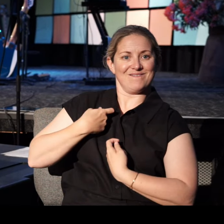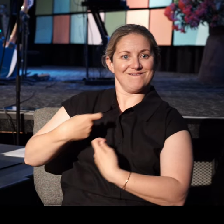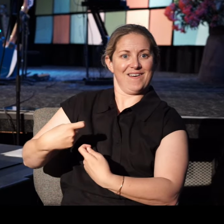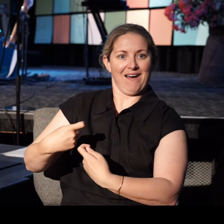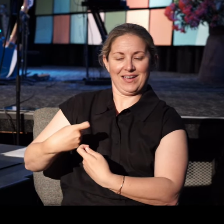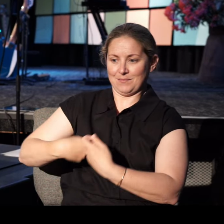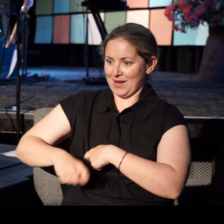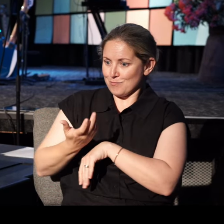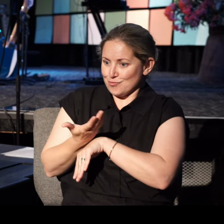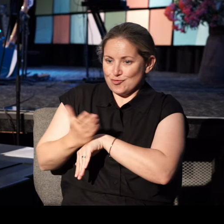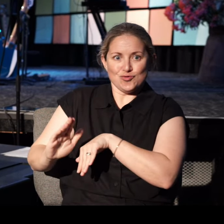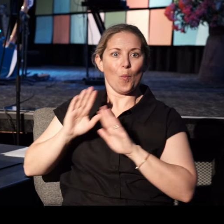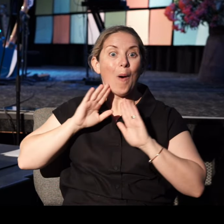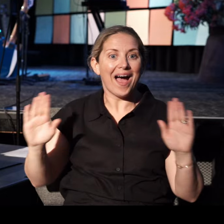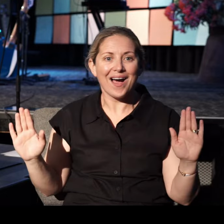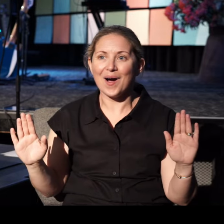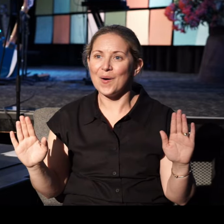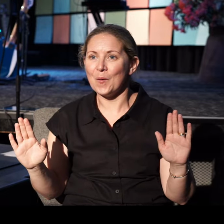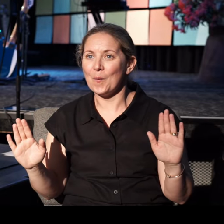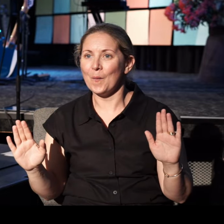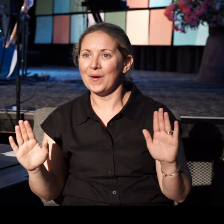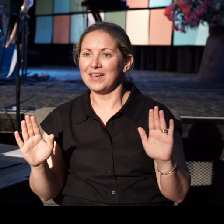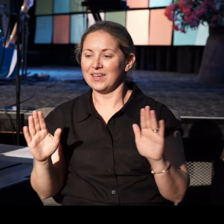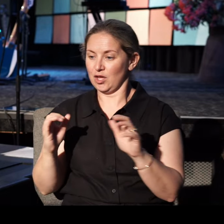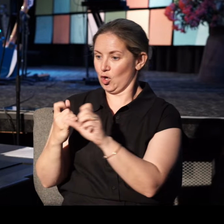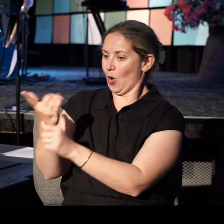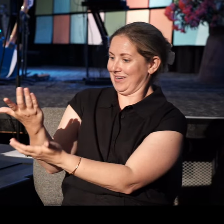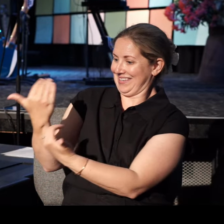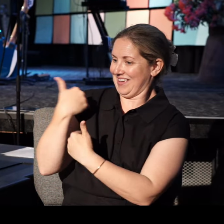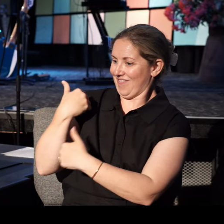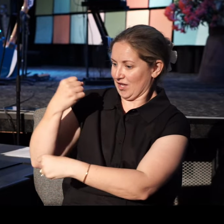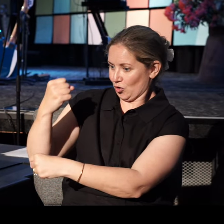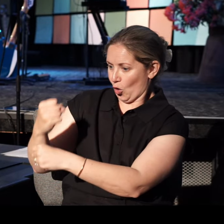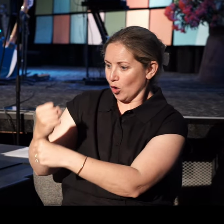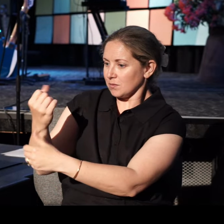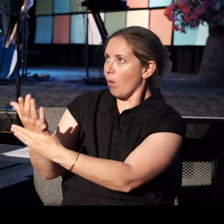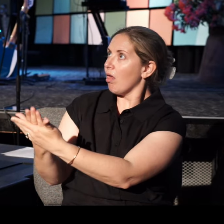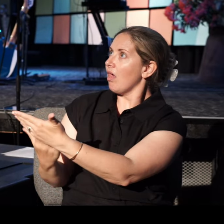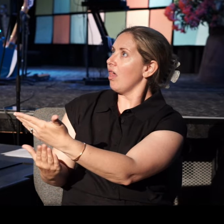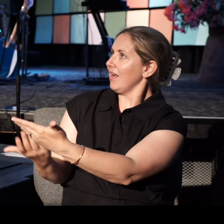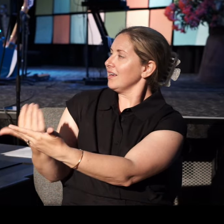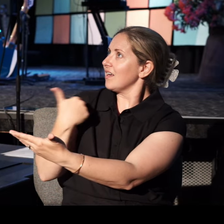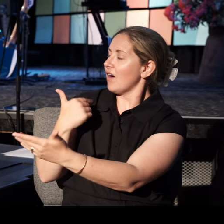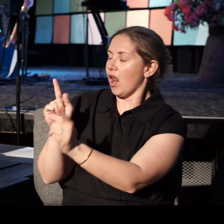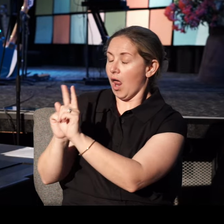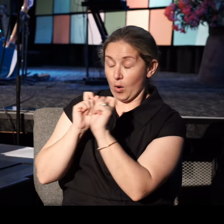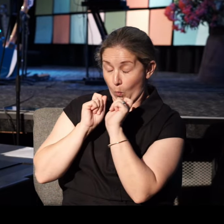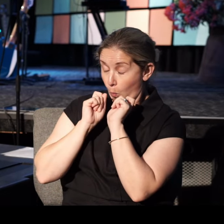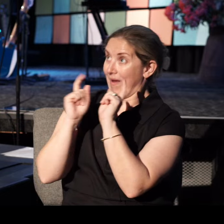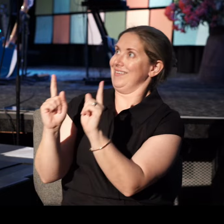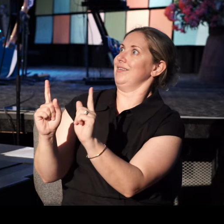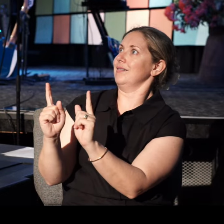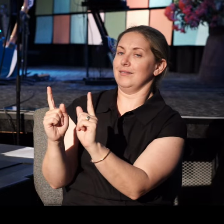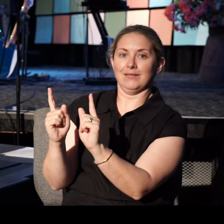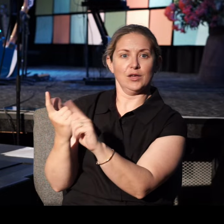Wow. God brings the message of the gospel to us and awakens us to receive that message. We come to new birth,